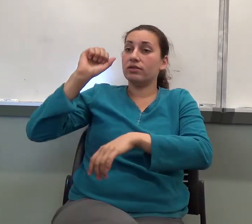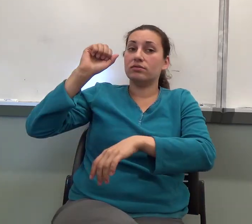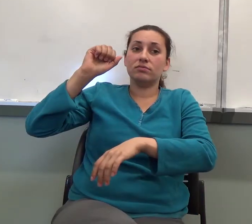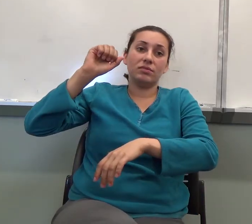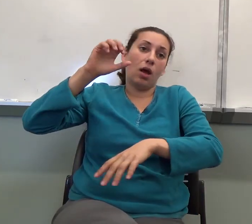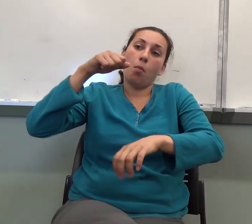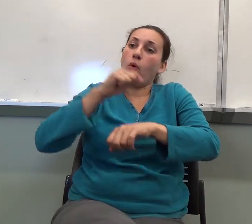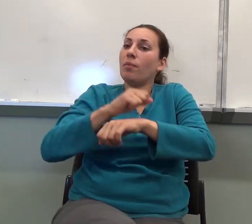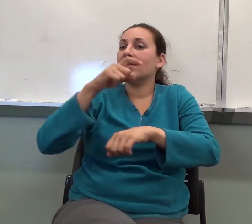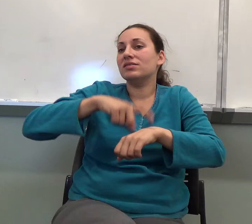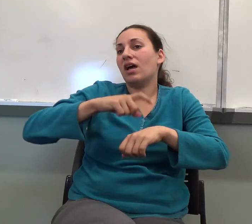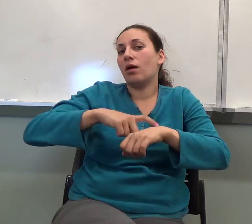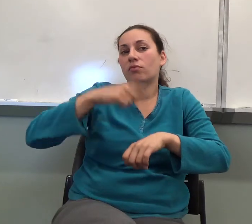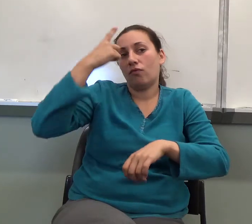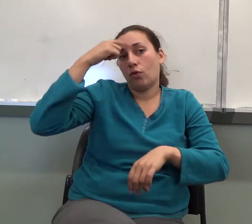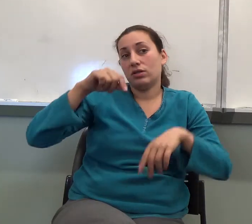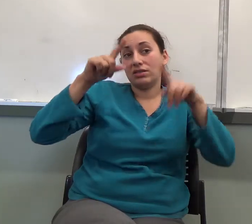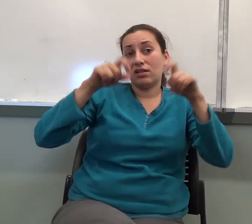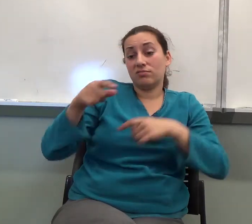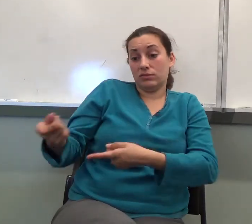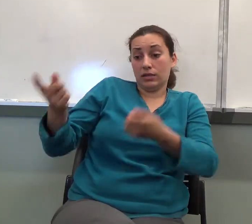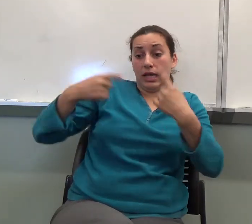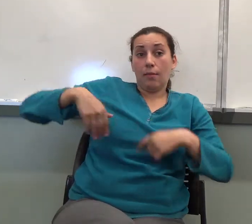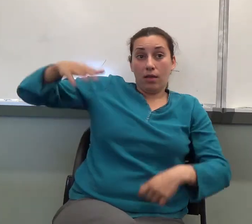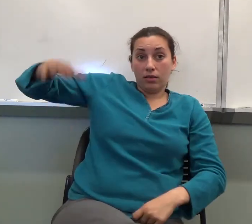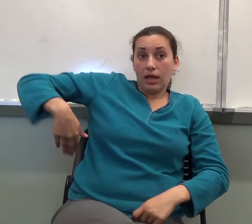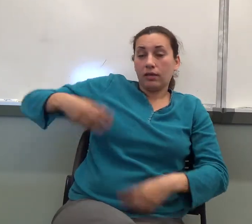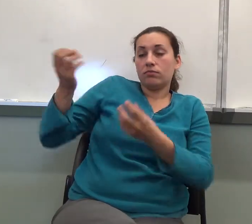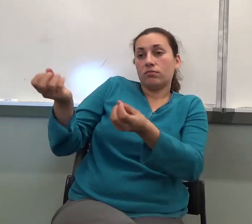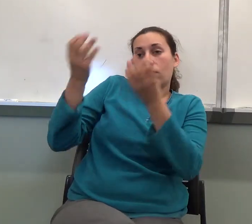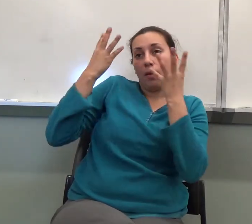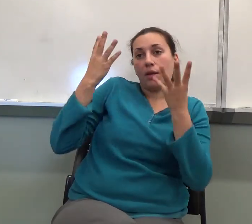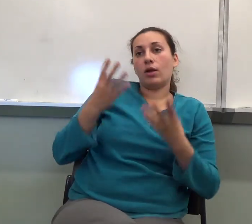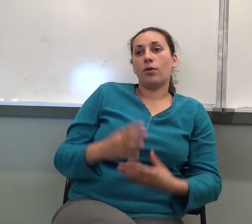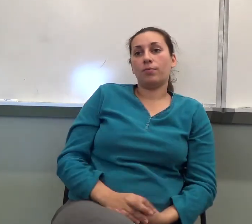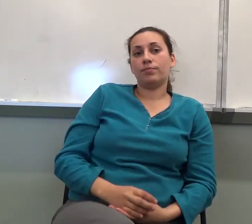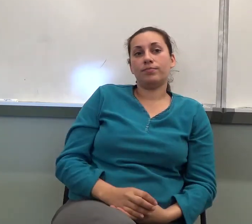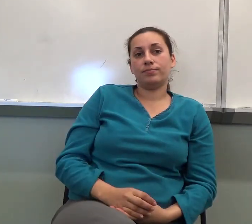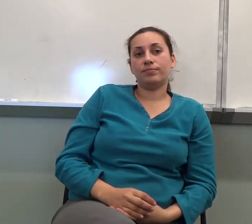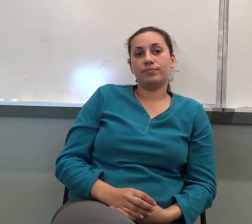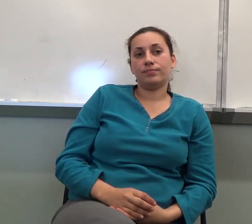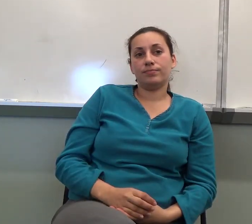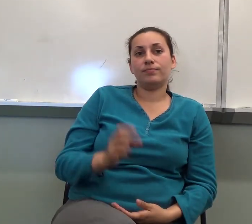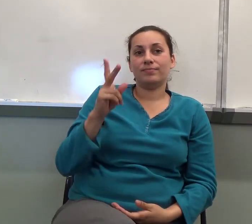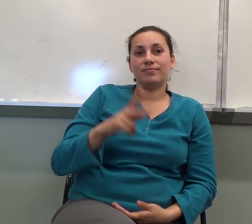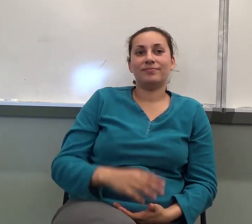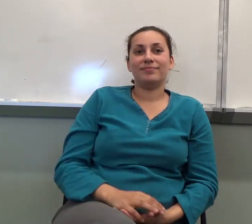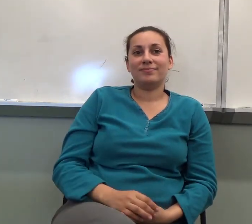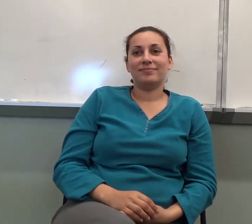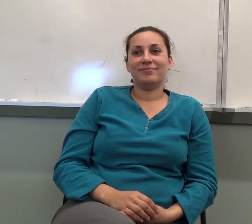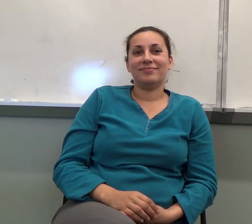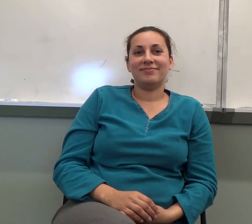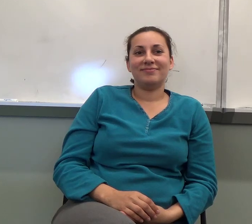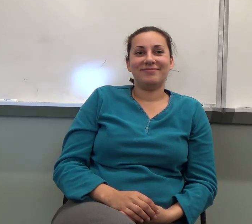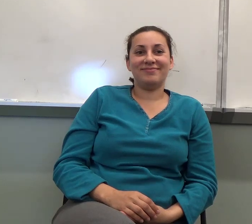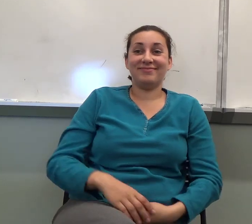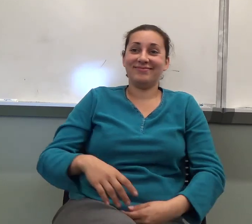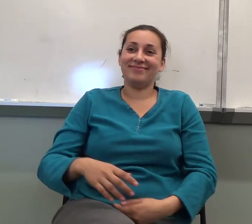And if you came in late, let me know. No.